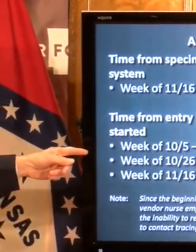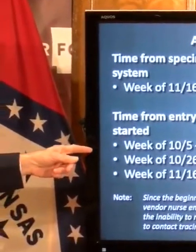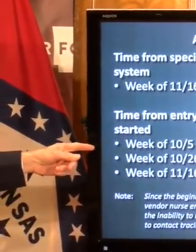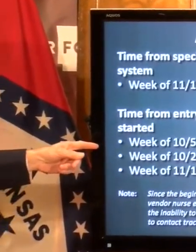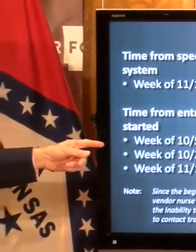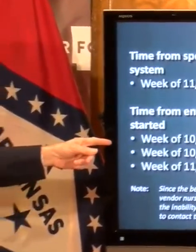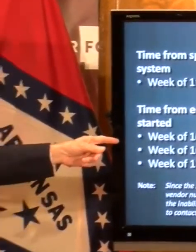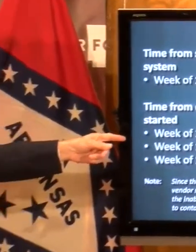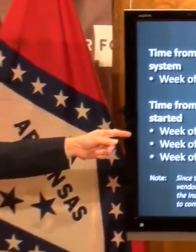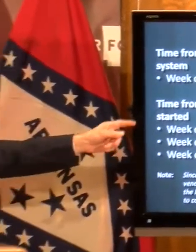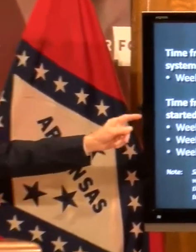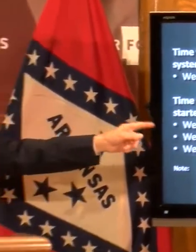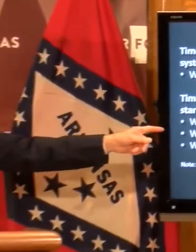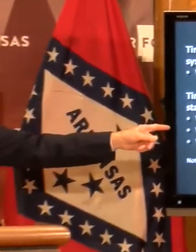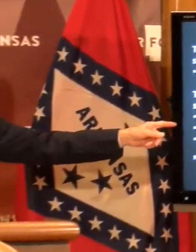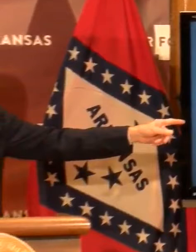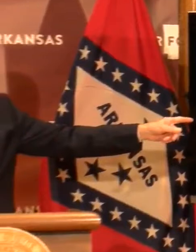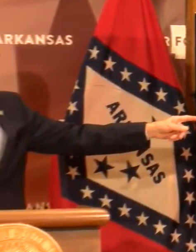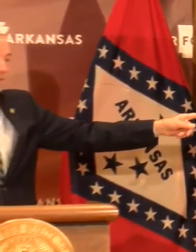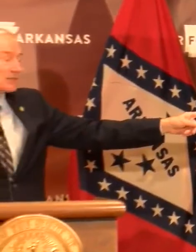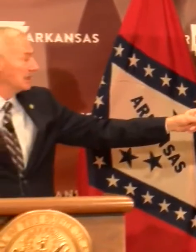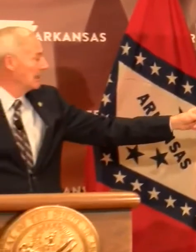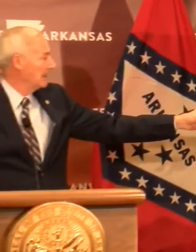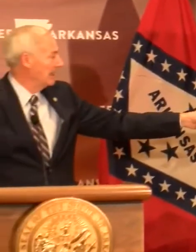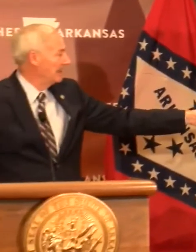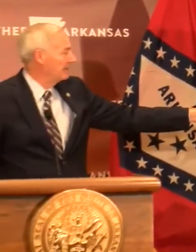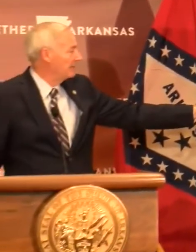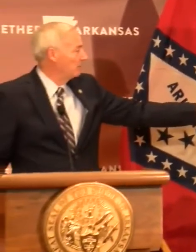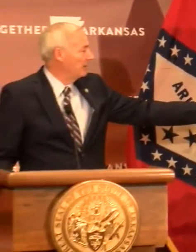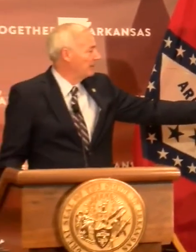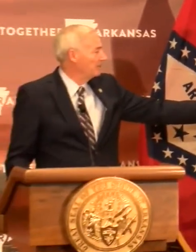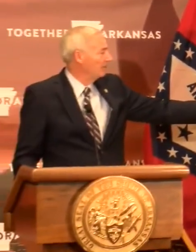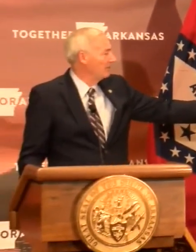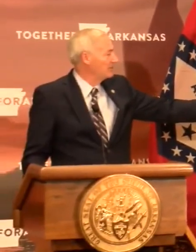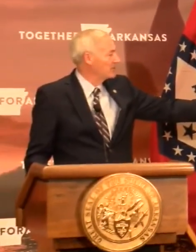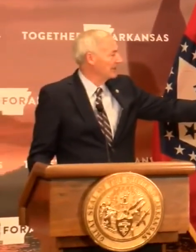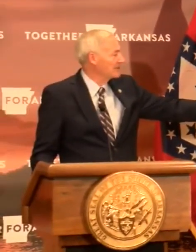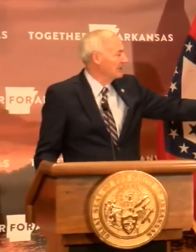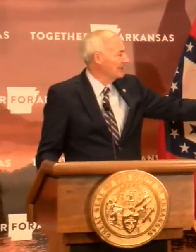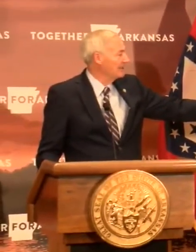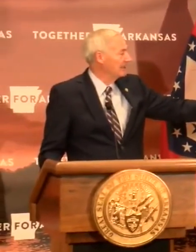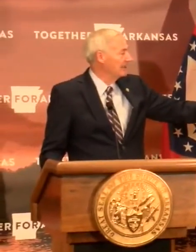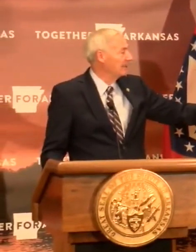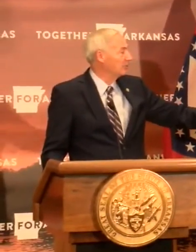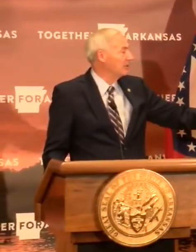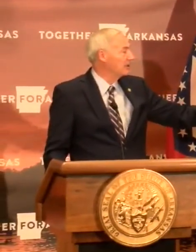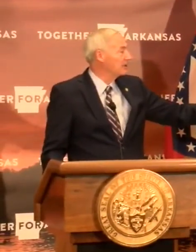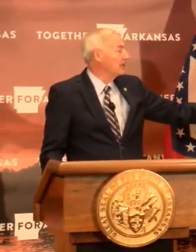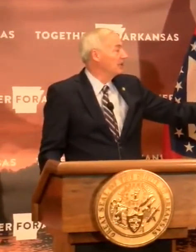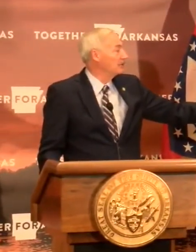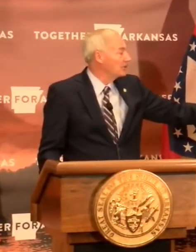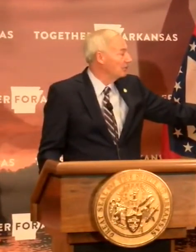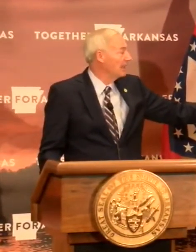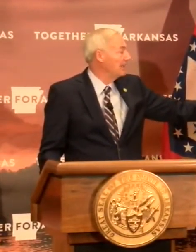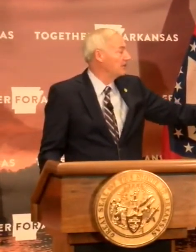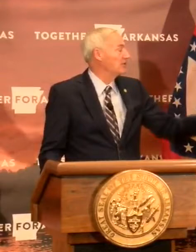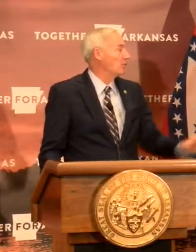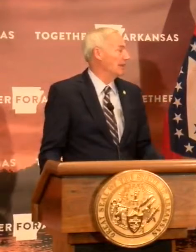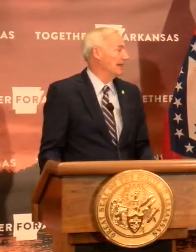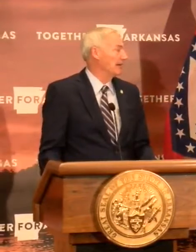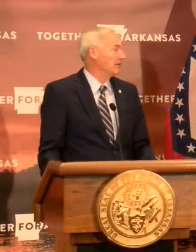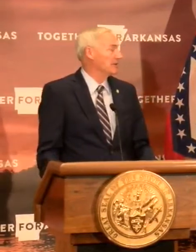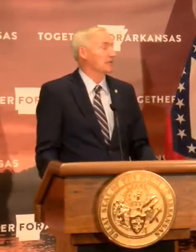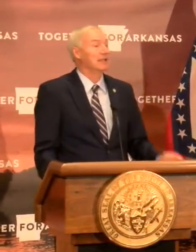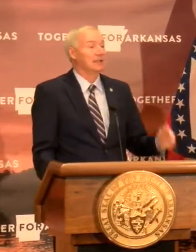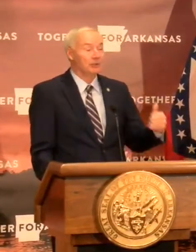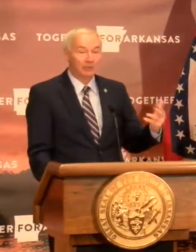26th week, it increased to 1 day and 17 hours. And then the week of November 16th, it had increased to 2 days and